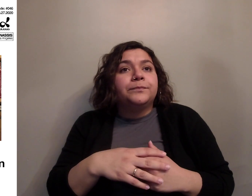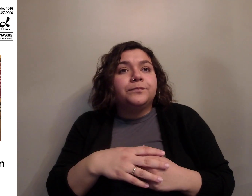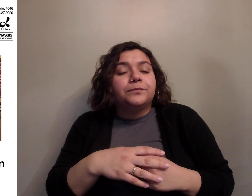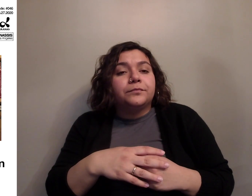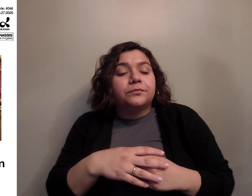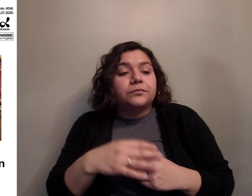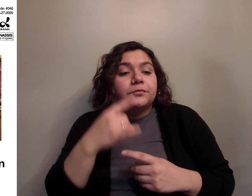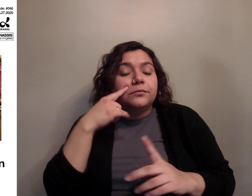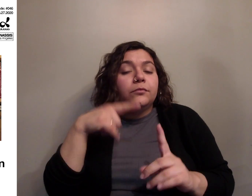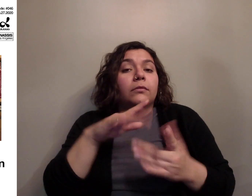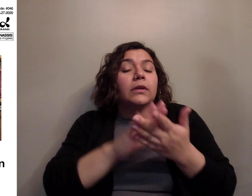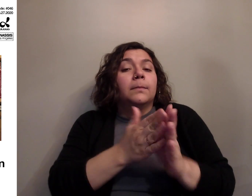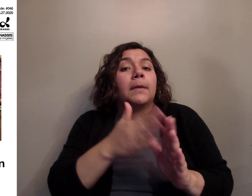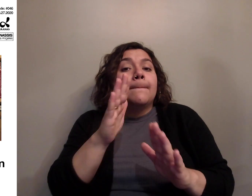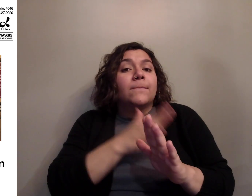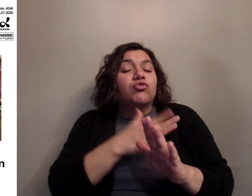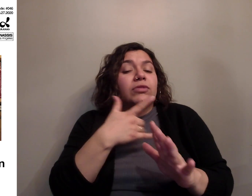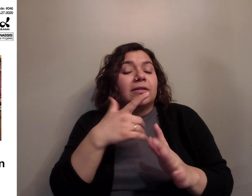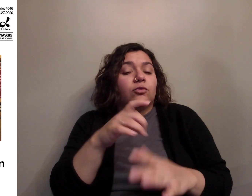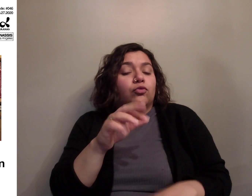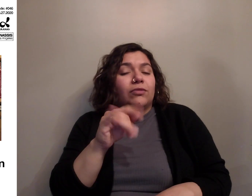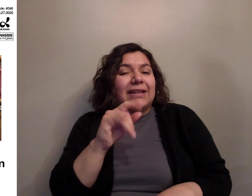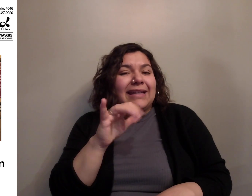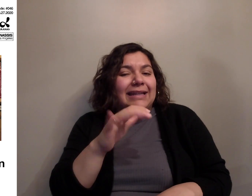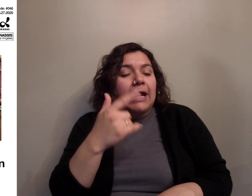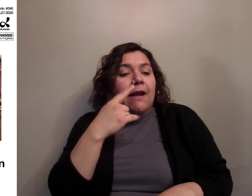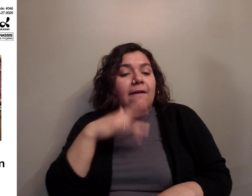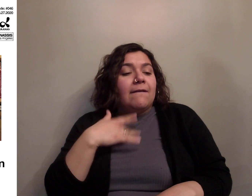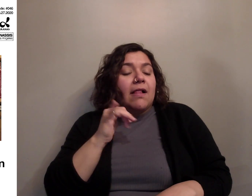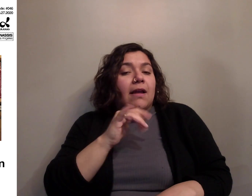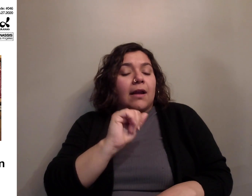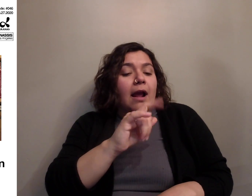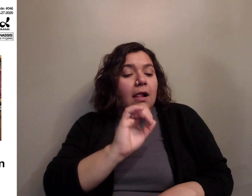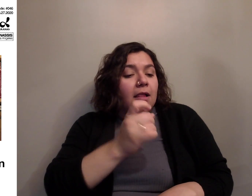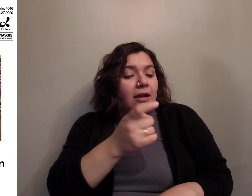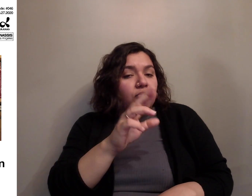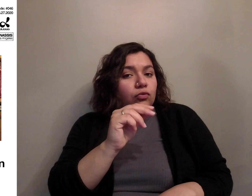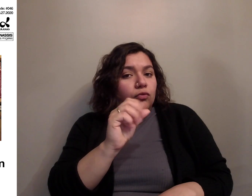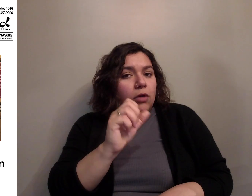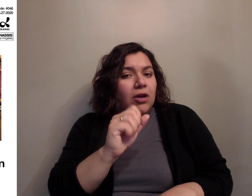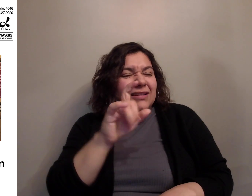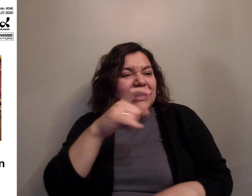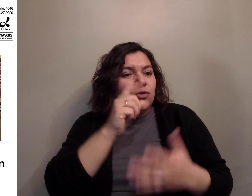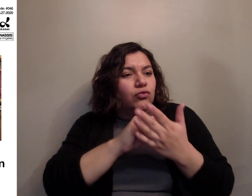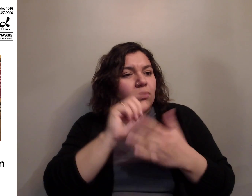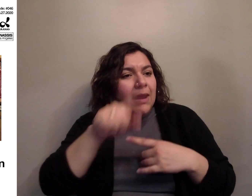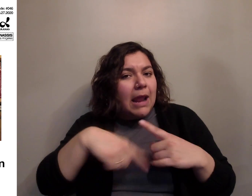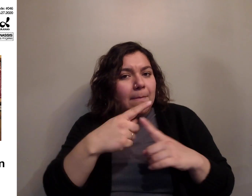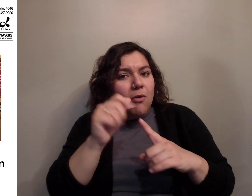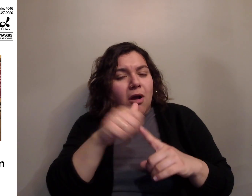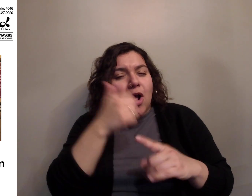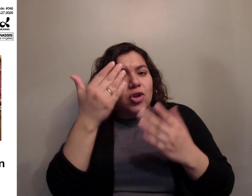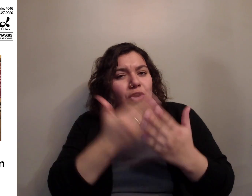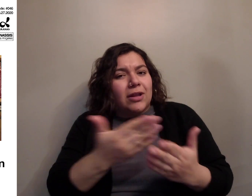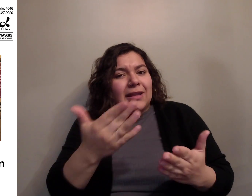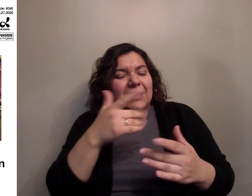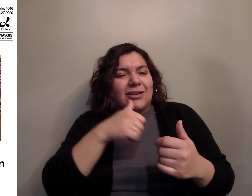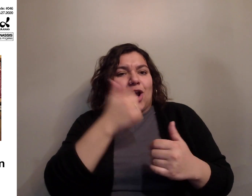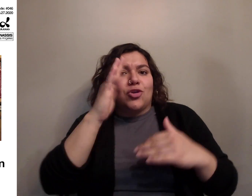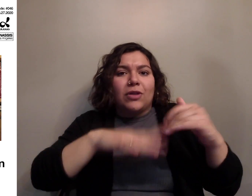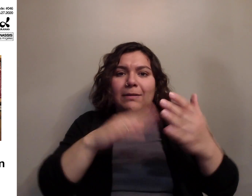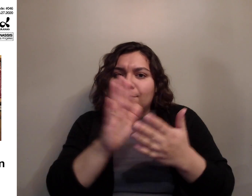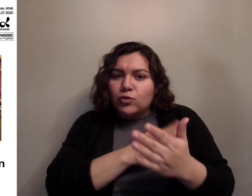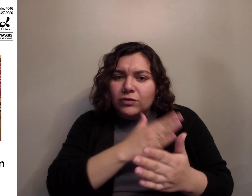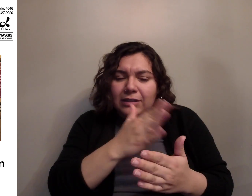in order to be a music critic, I sometimes feel that Alex Ross needs to write about